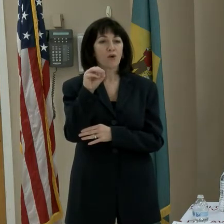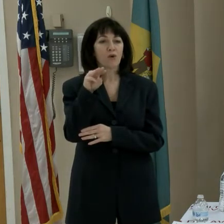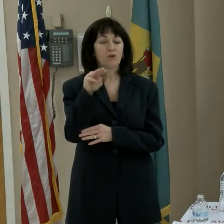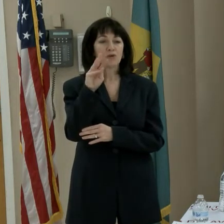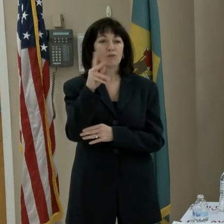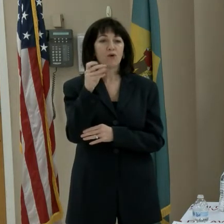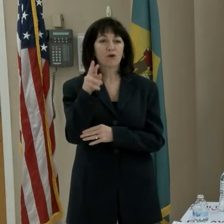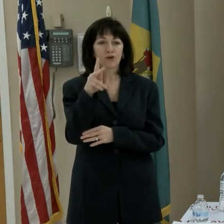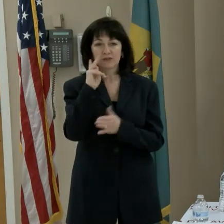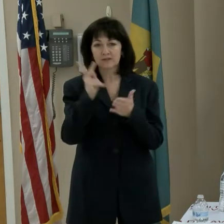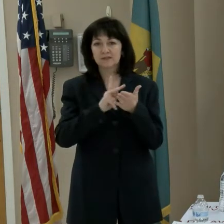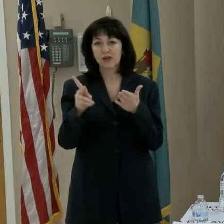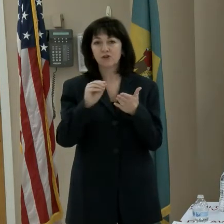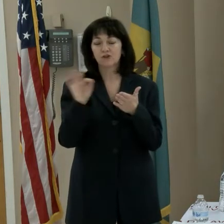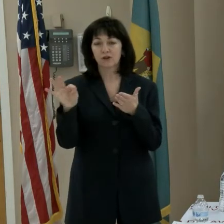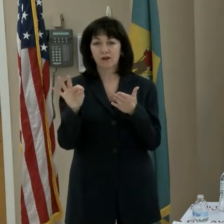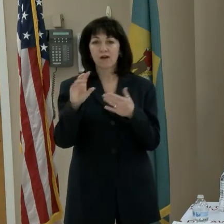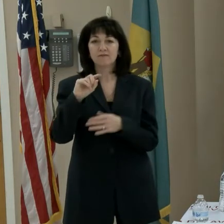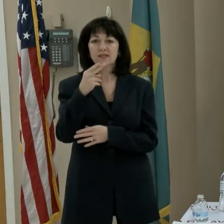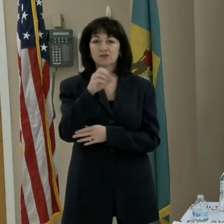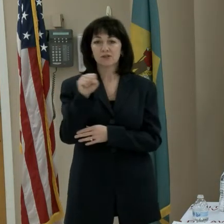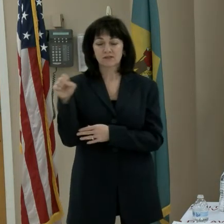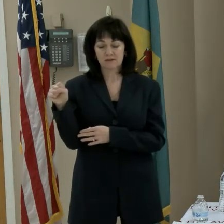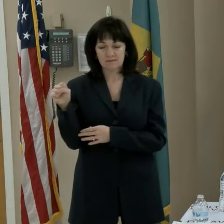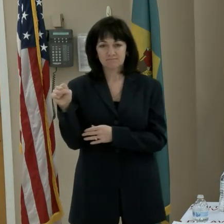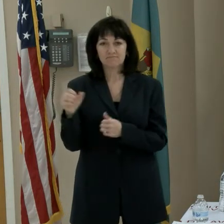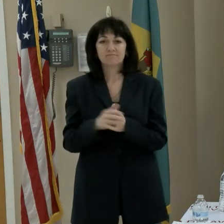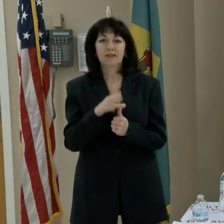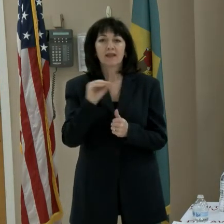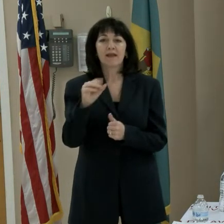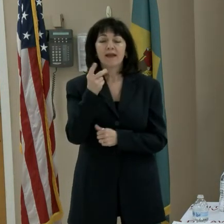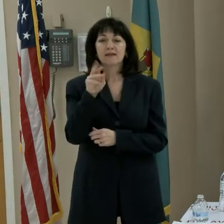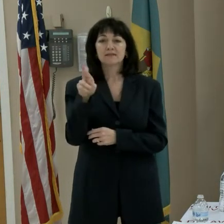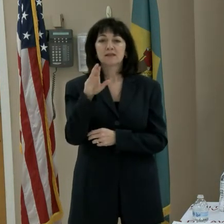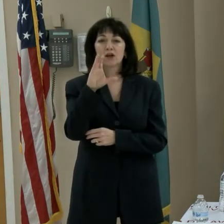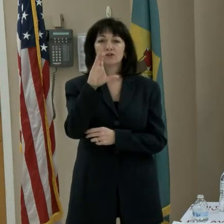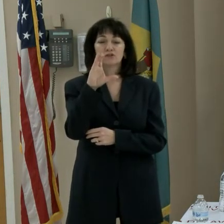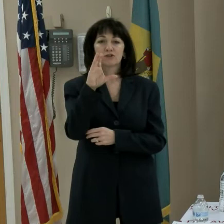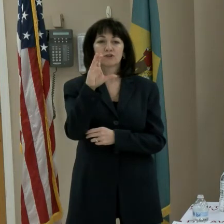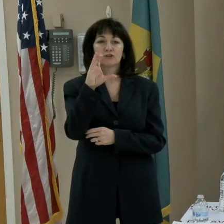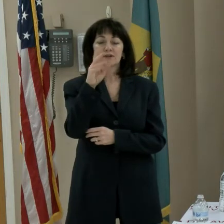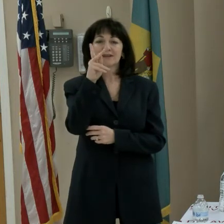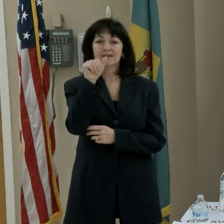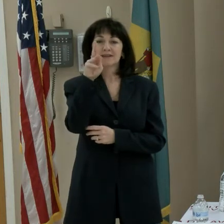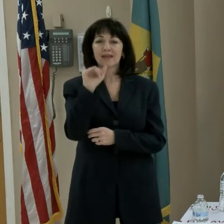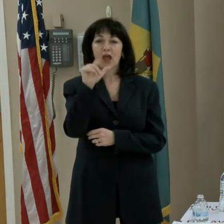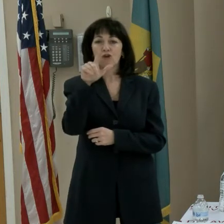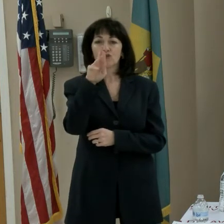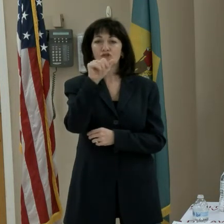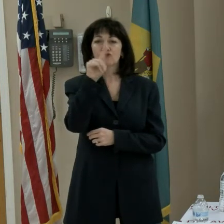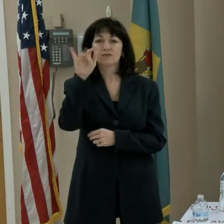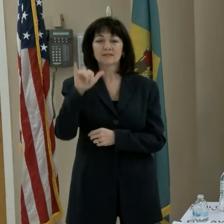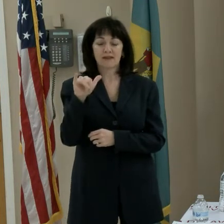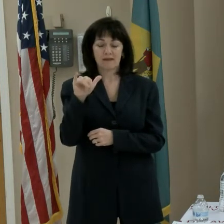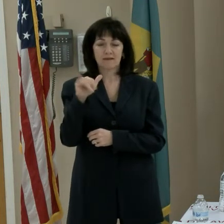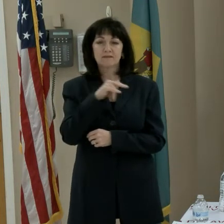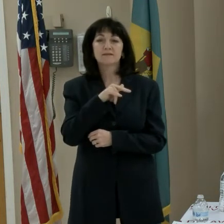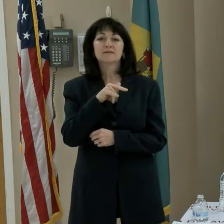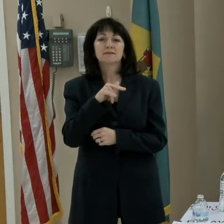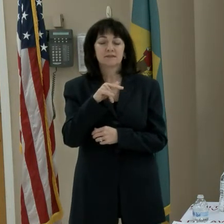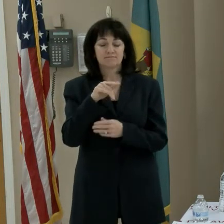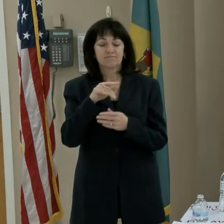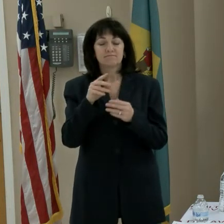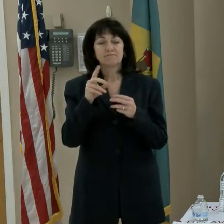Delaware Department of Health and Social Services, and Dr. Karyl Rattay, Director of the Delaware Division of Public Health. Good